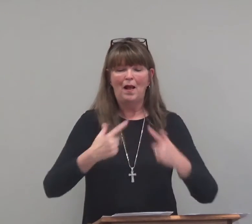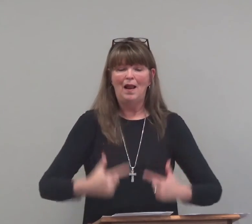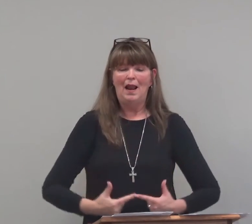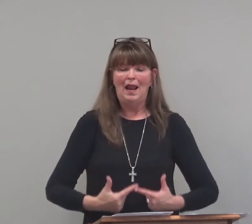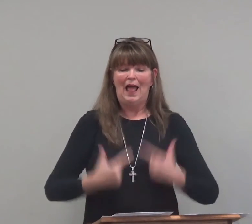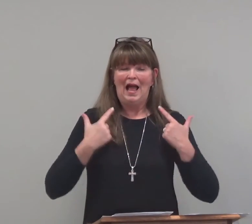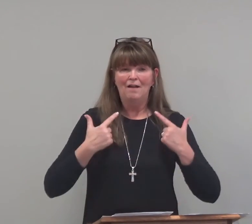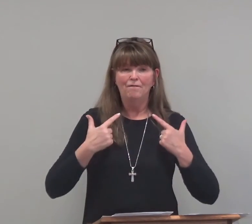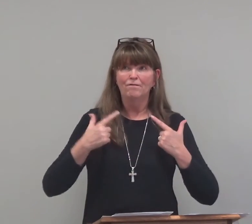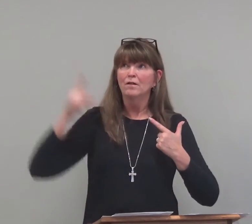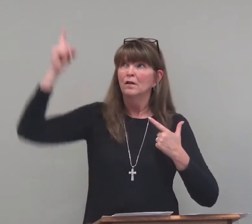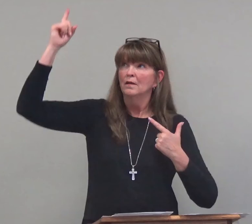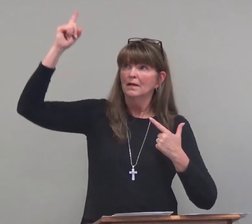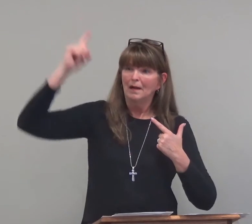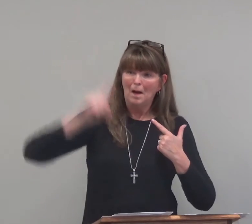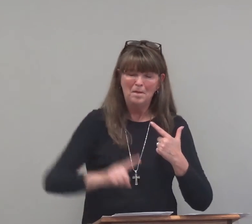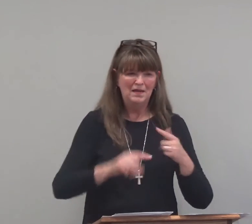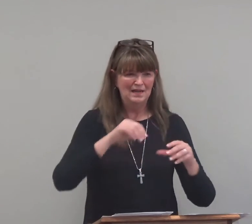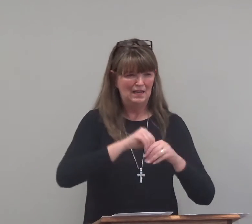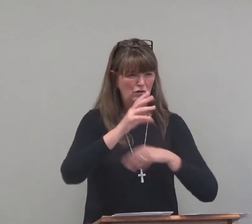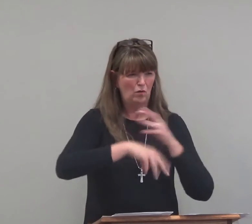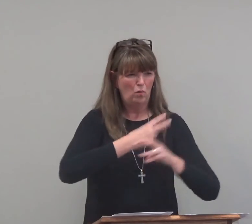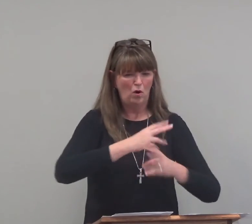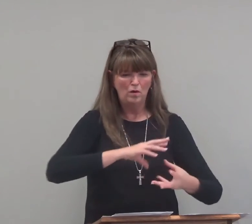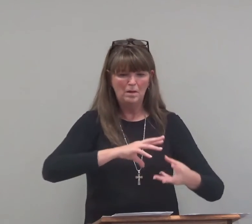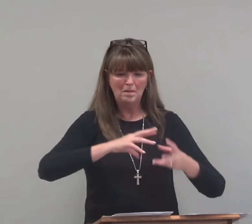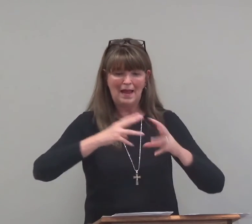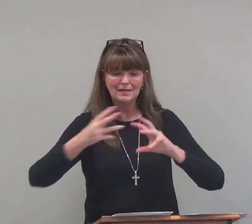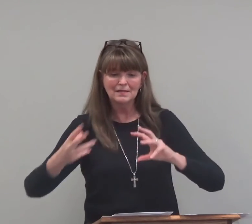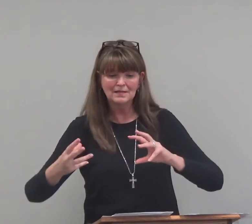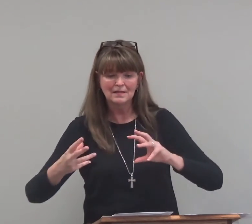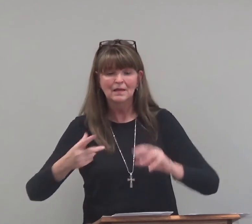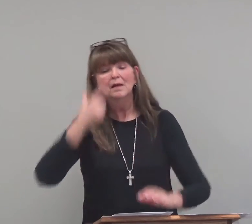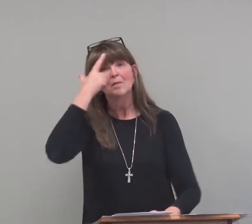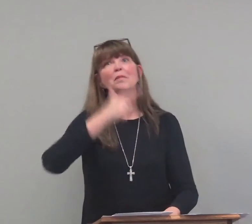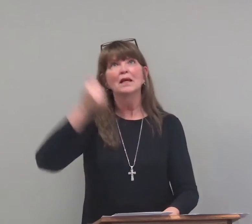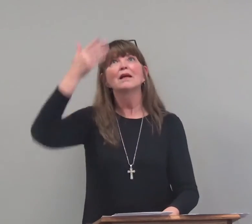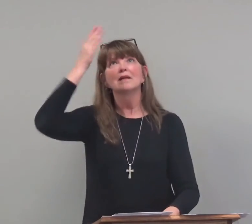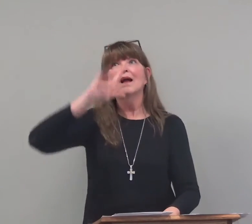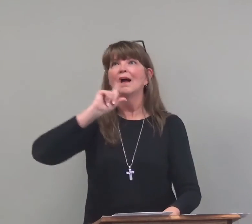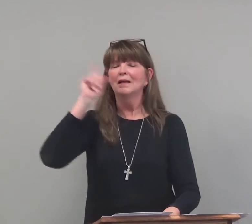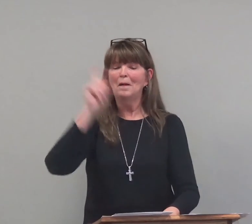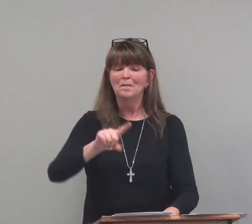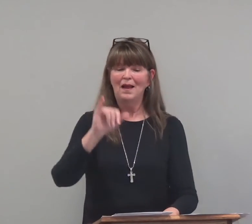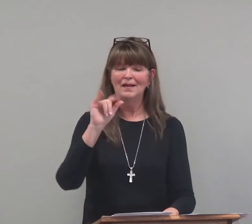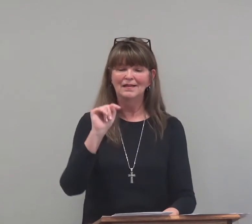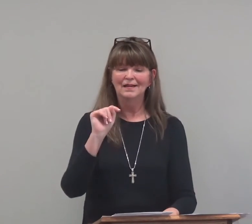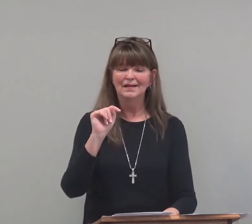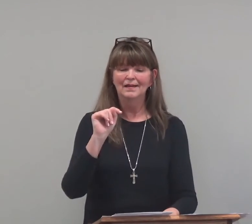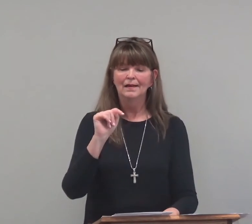the story of life coming into a world of chaos because God spoke